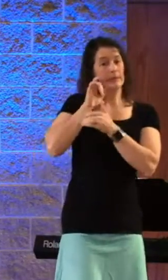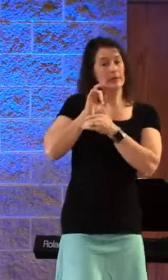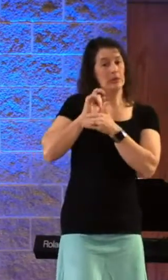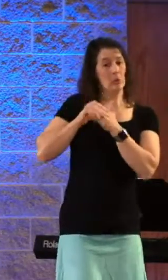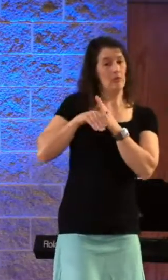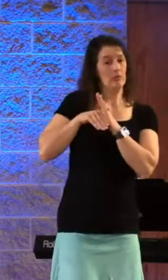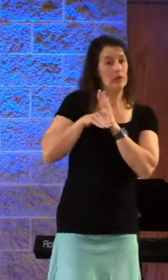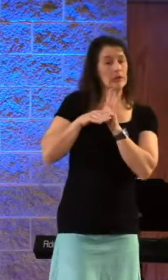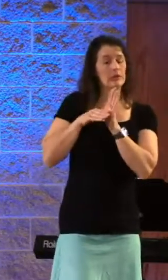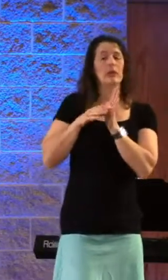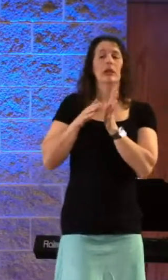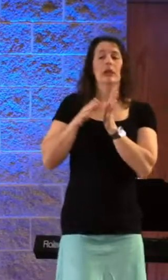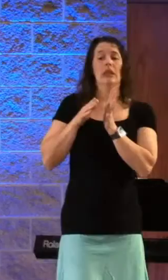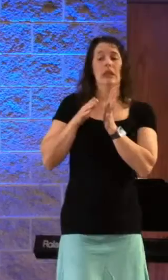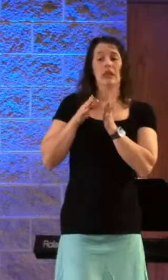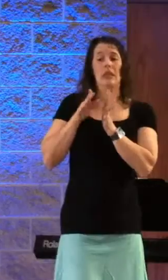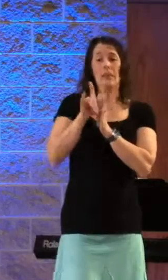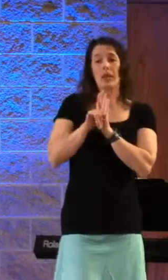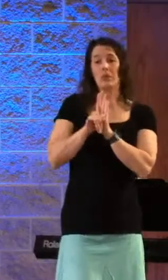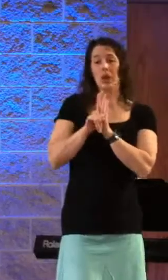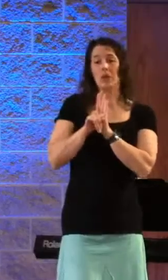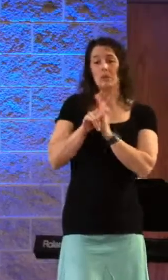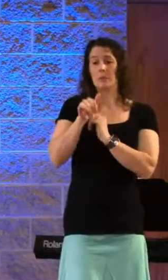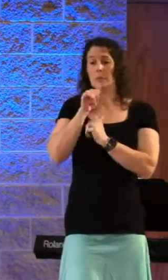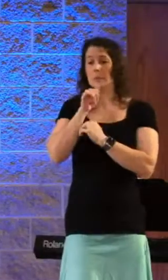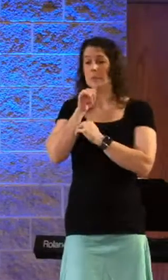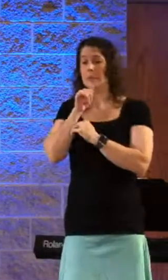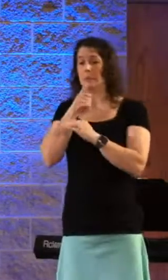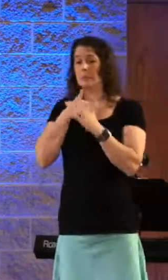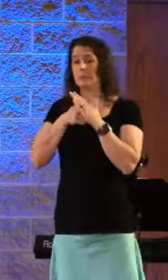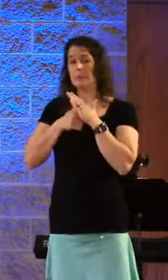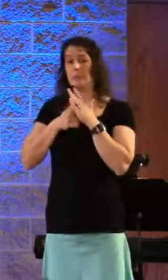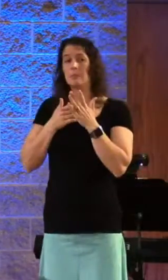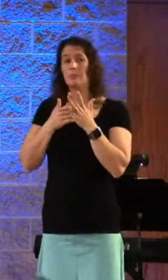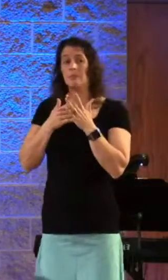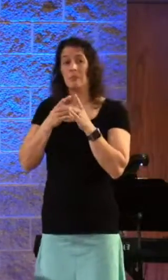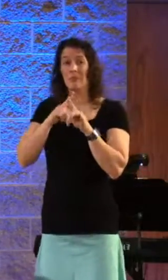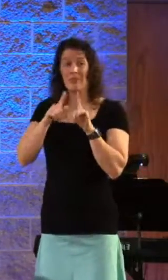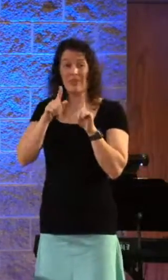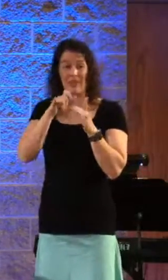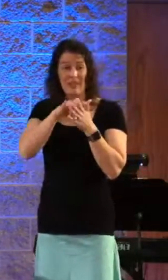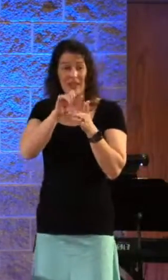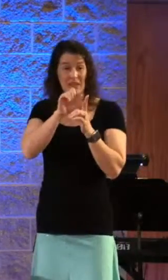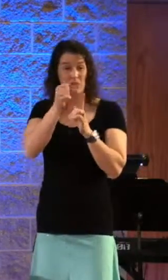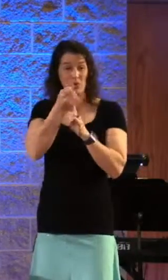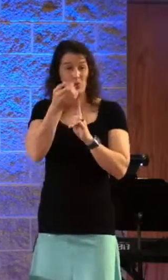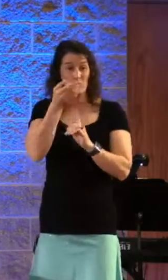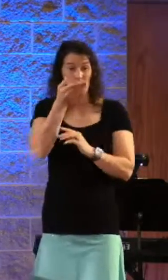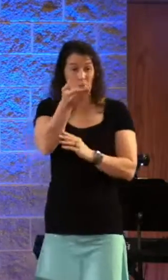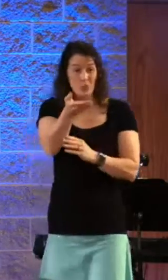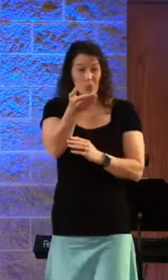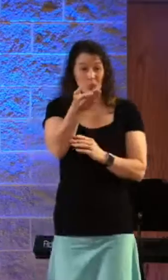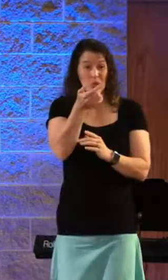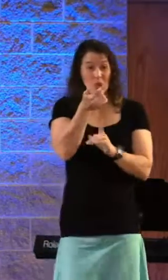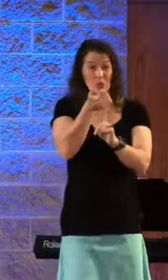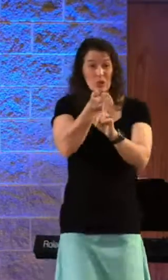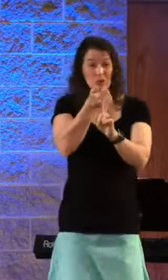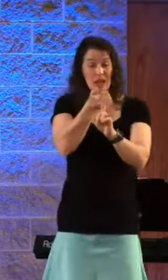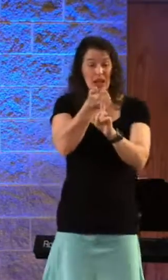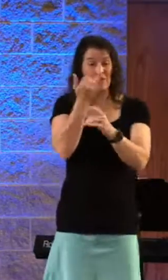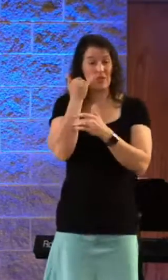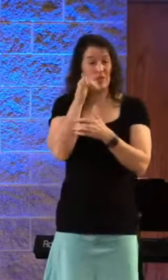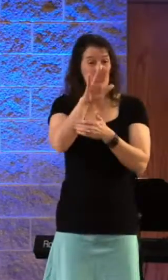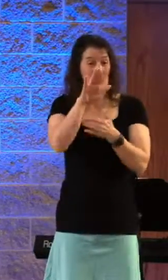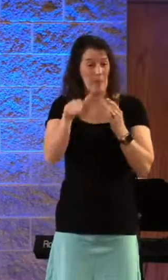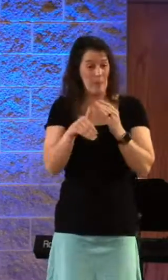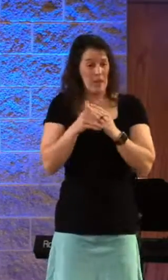listen, if perchance I'm talking about you, and I very well may be, if your marriage is listing and you're thinking